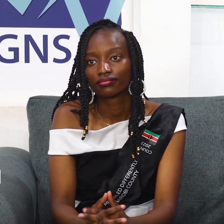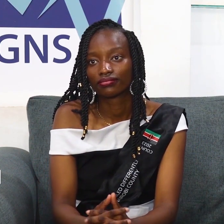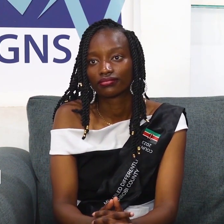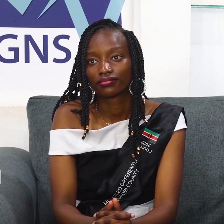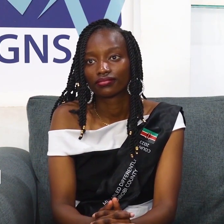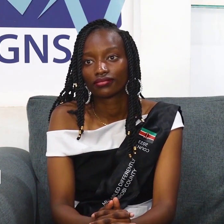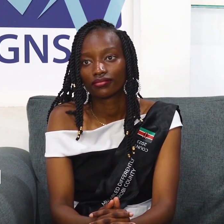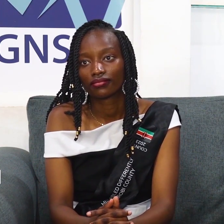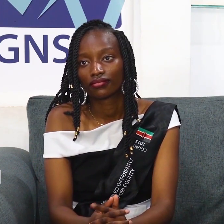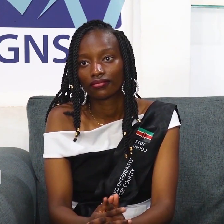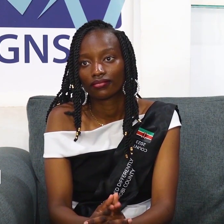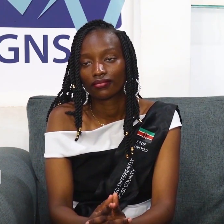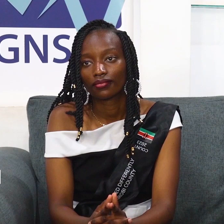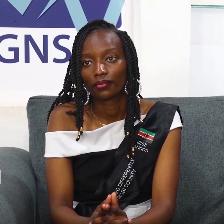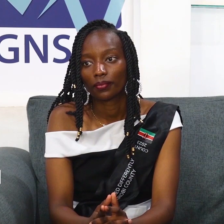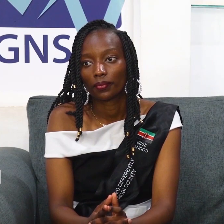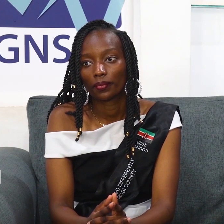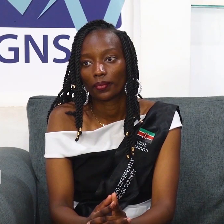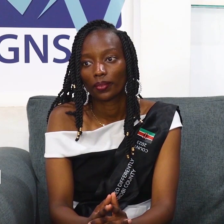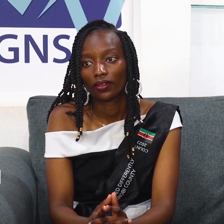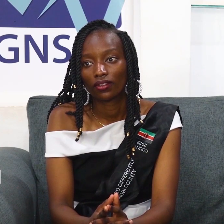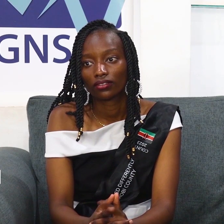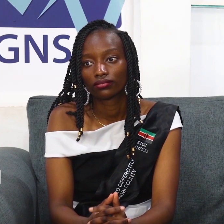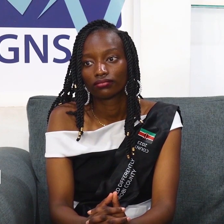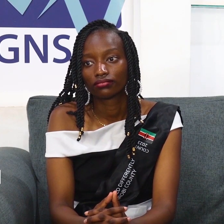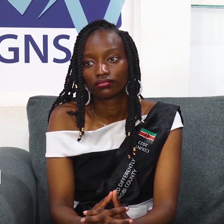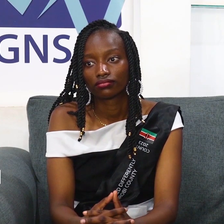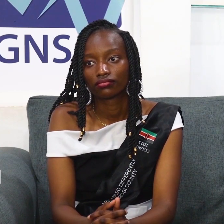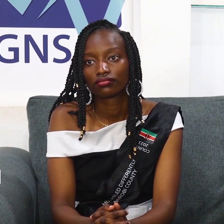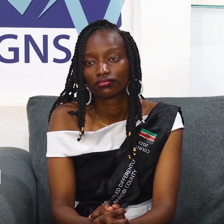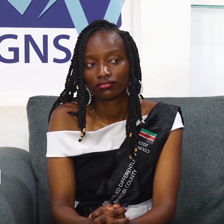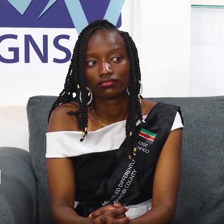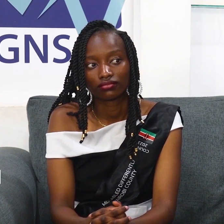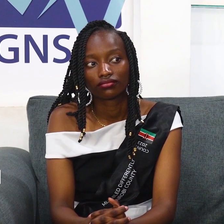disabilities, representation can be so well done.